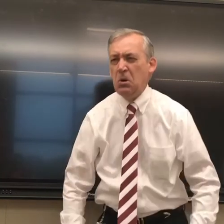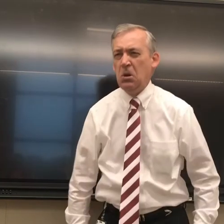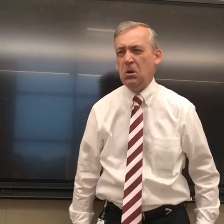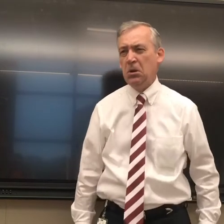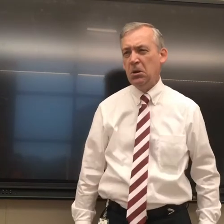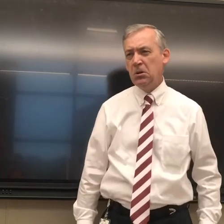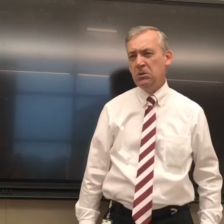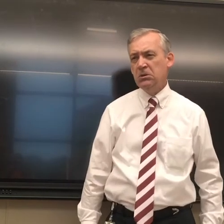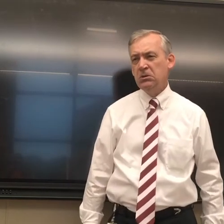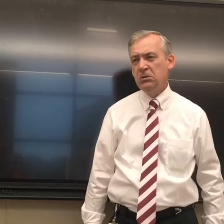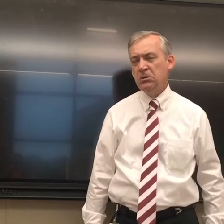It's all right, honey.